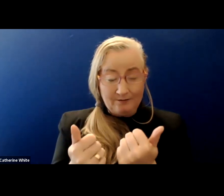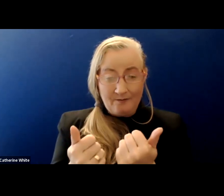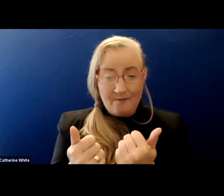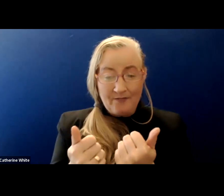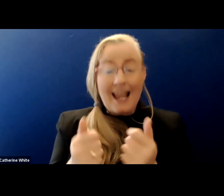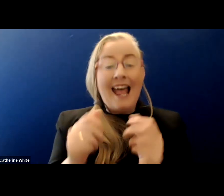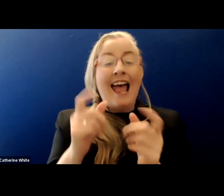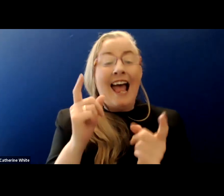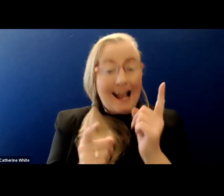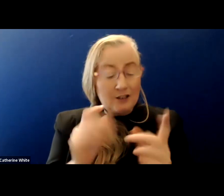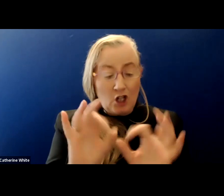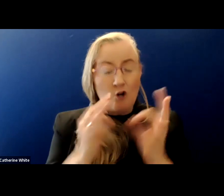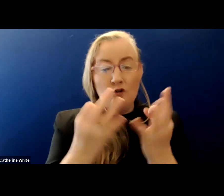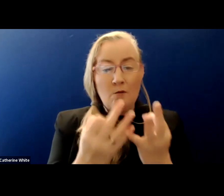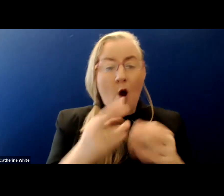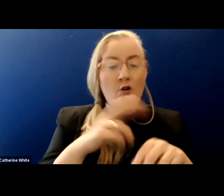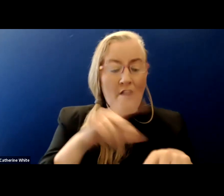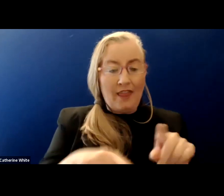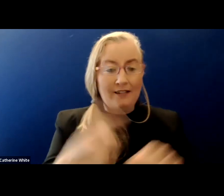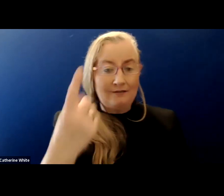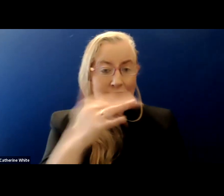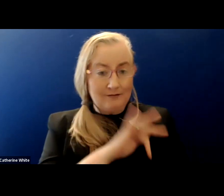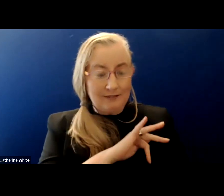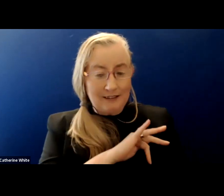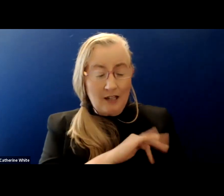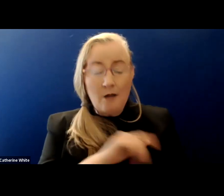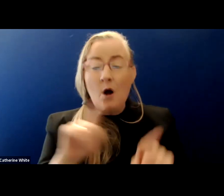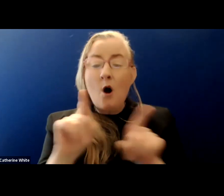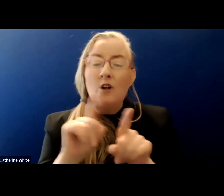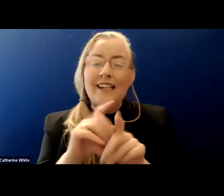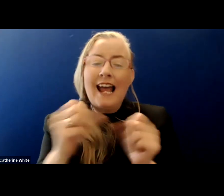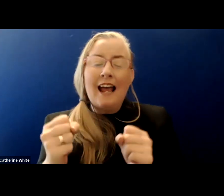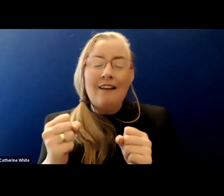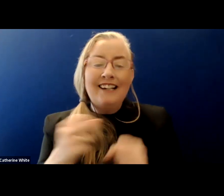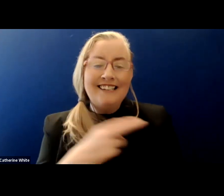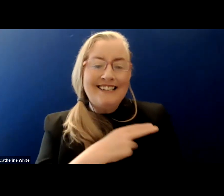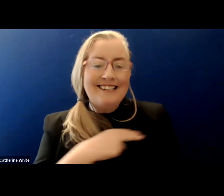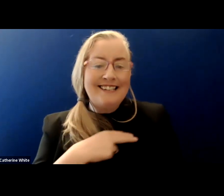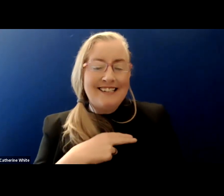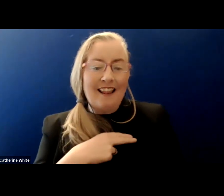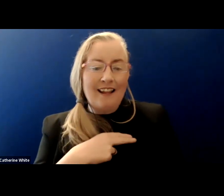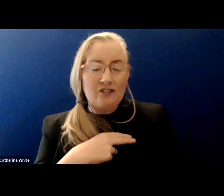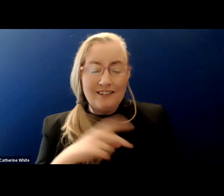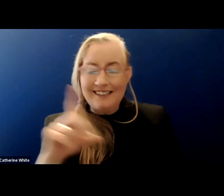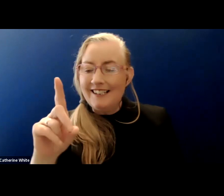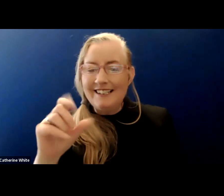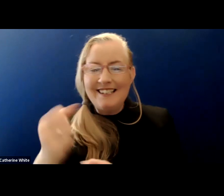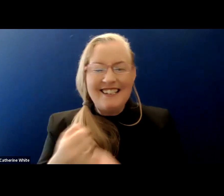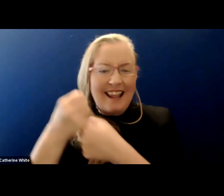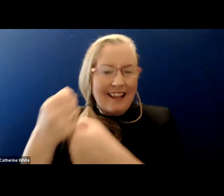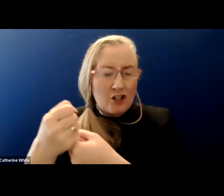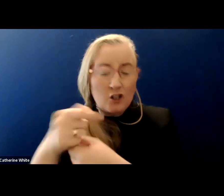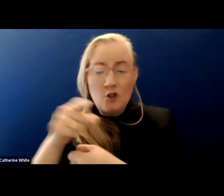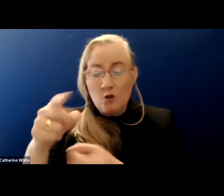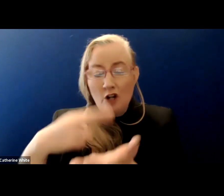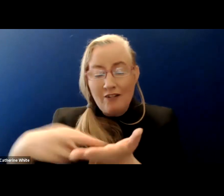as a group rather than individually. You also have the delegation by the chambers to the registry and also